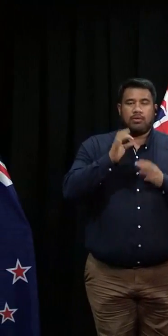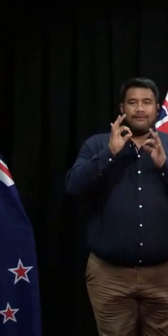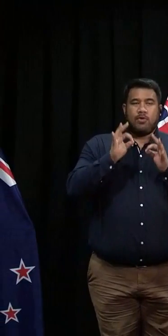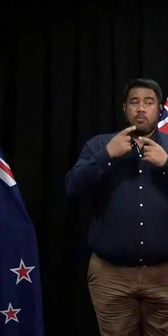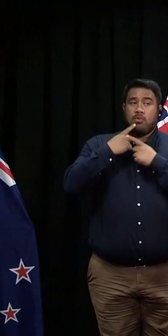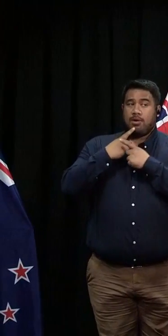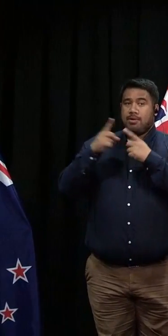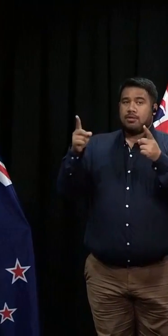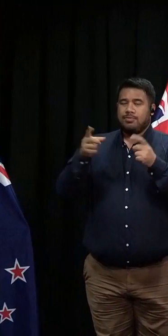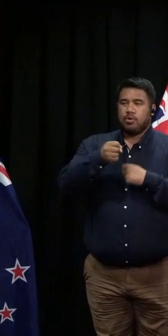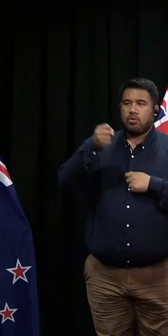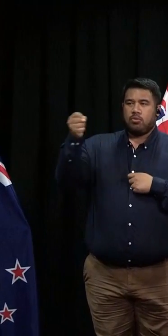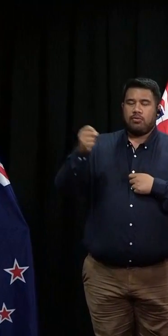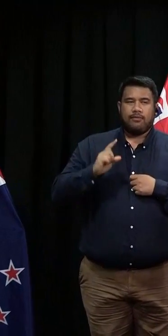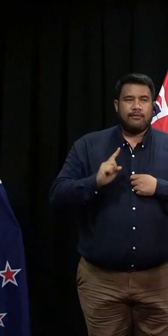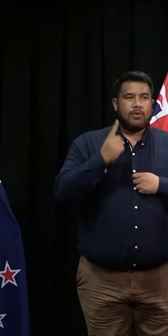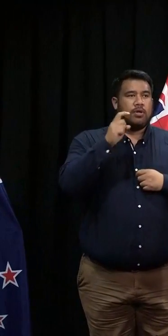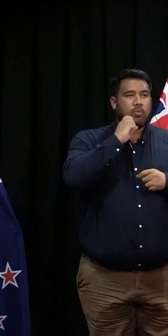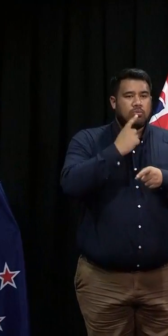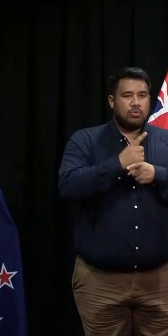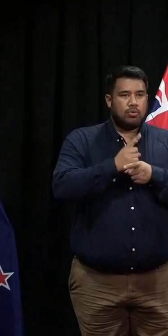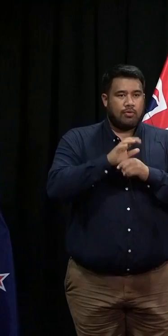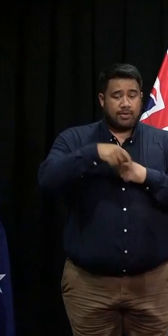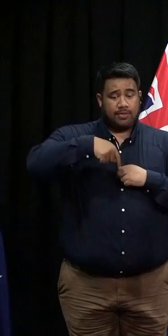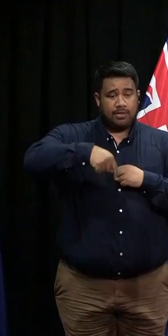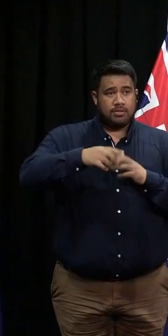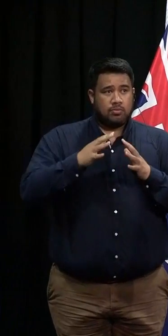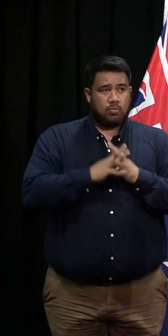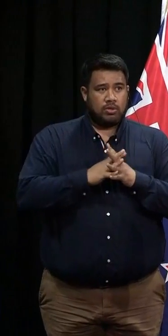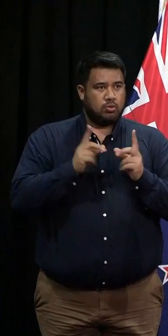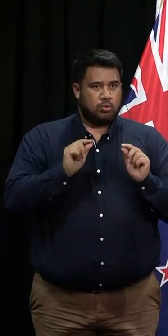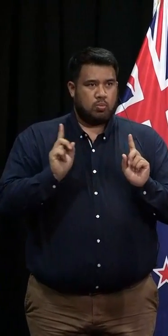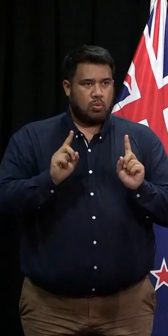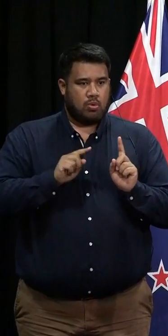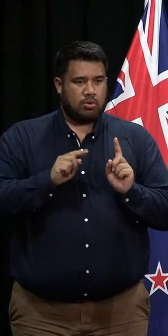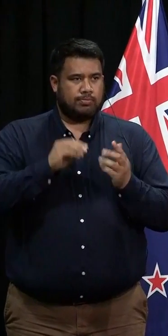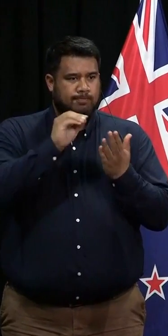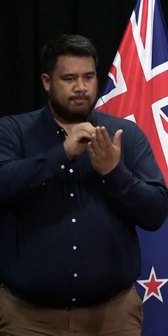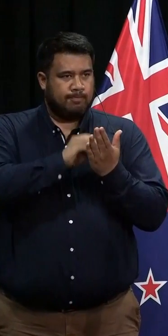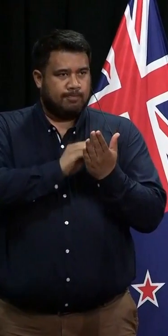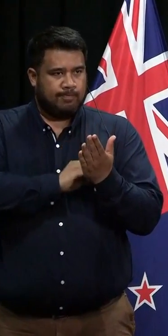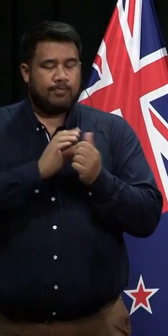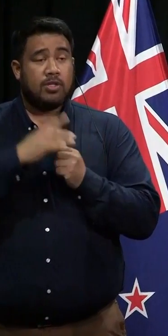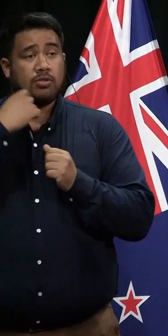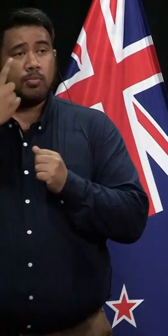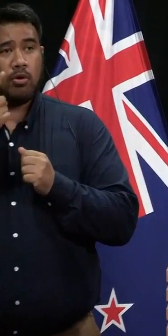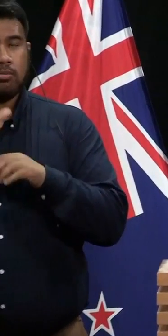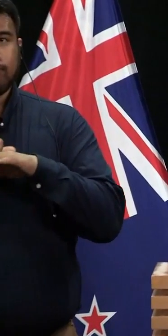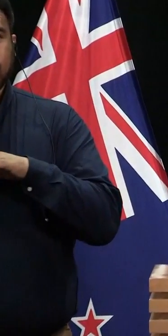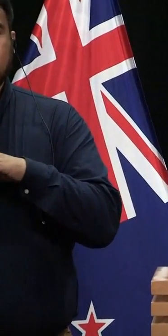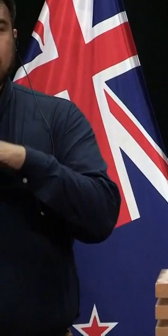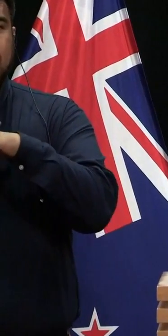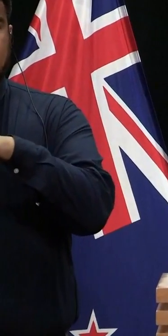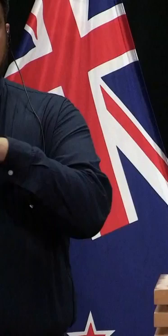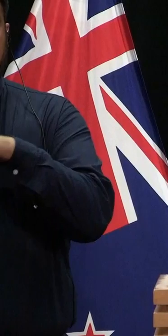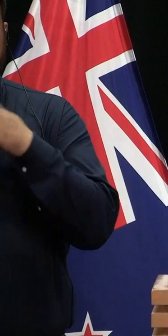quick rundown of what I'll be doing for the rest of the week. Tomorrow, I head to Singapore for the East